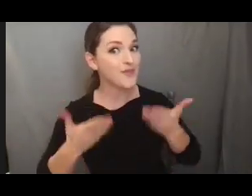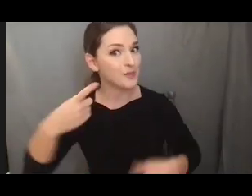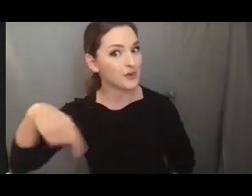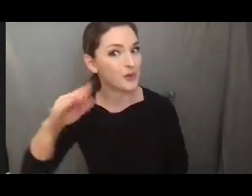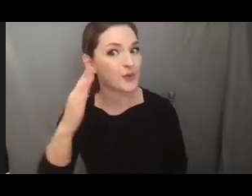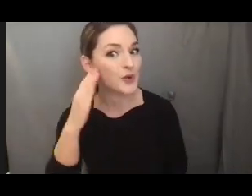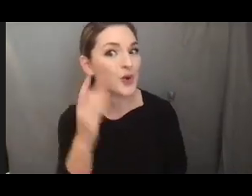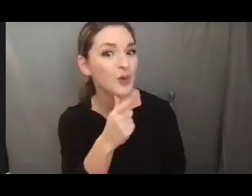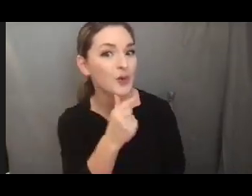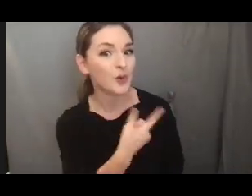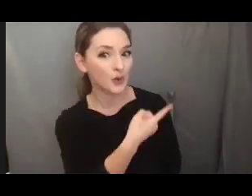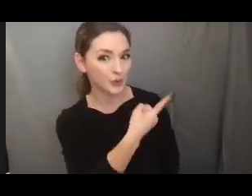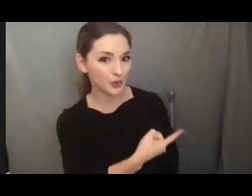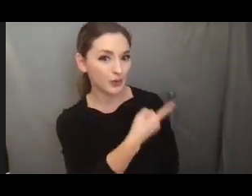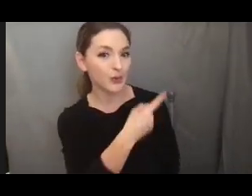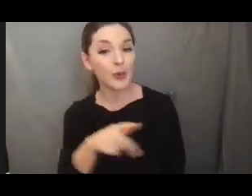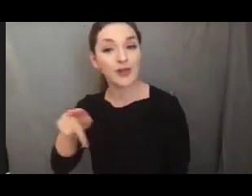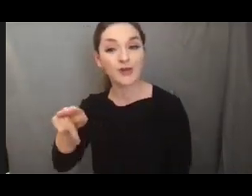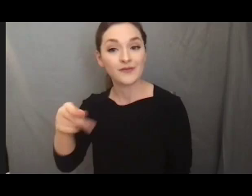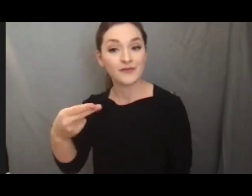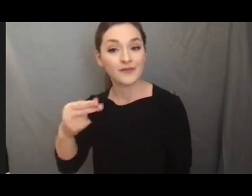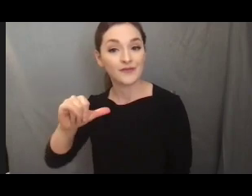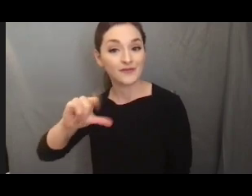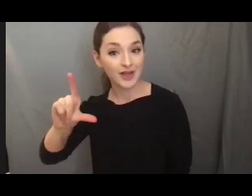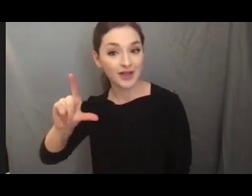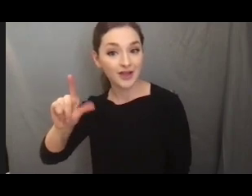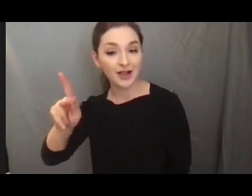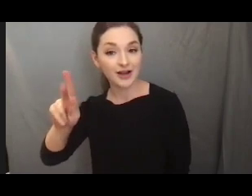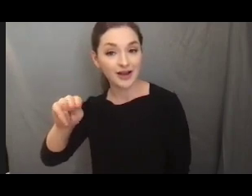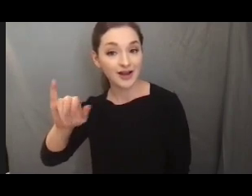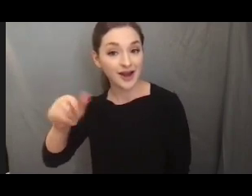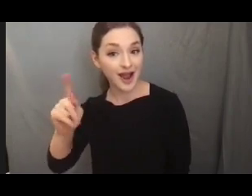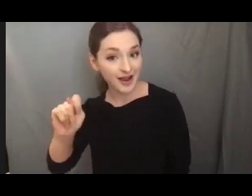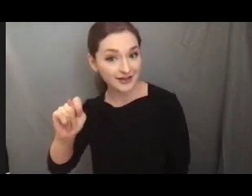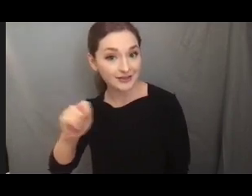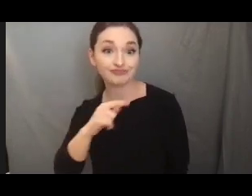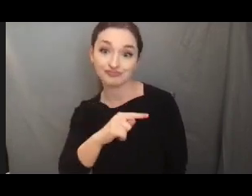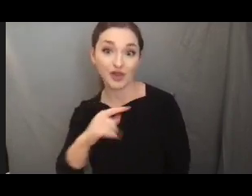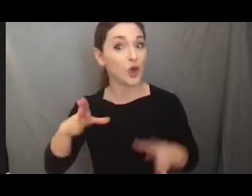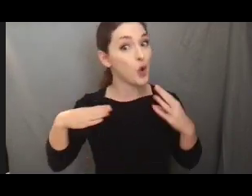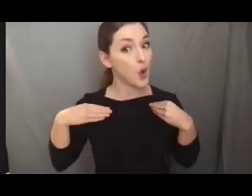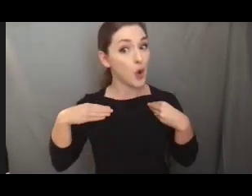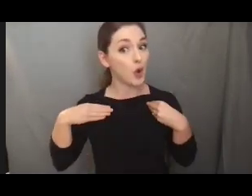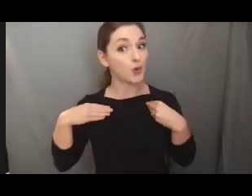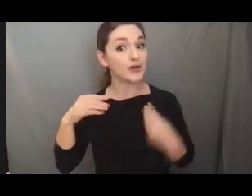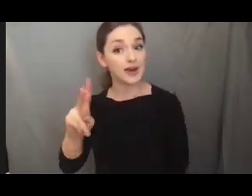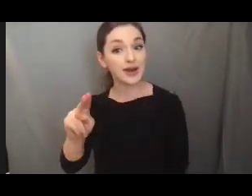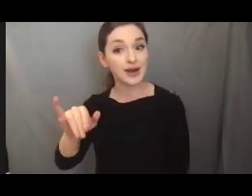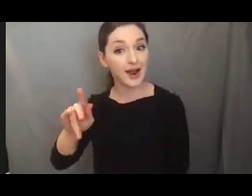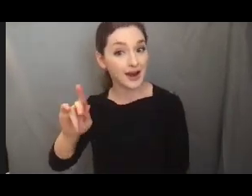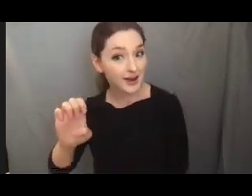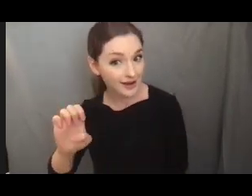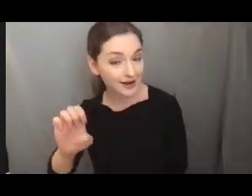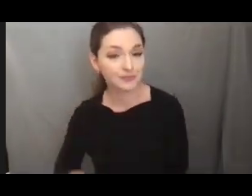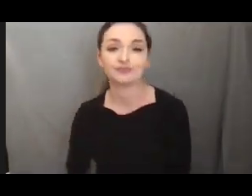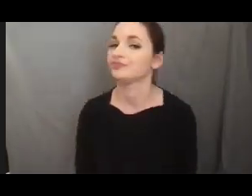Phil Knight. He's the Nike guy. That's a cool wall, you guys. It kind of looks like you really should,